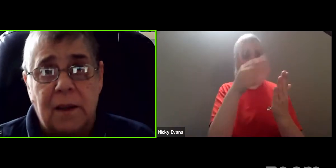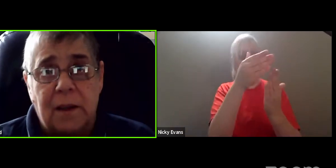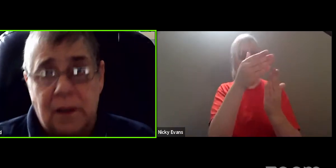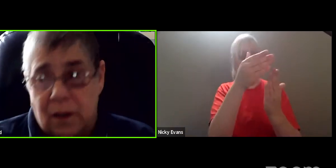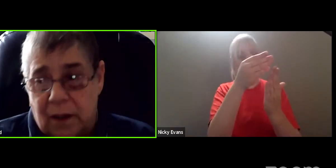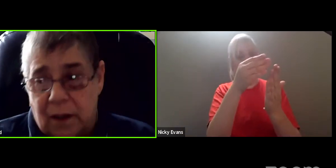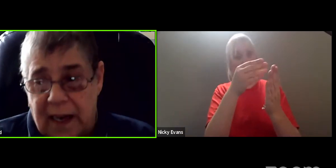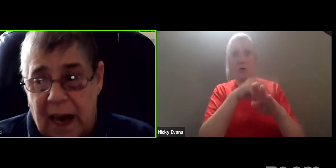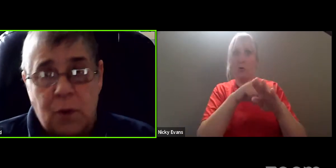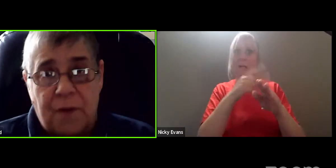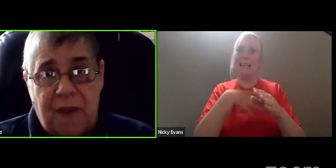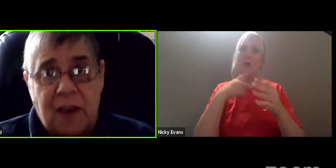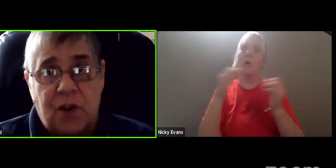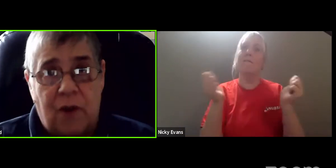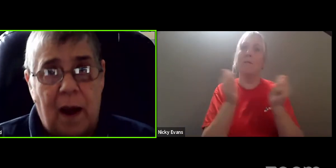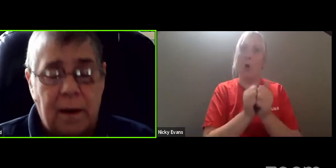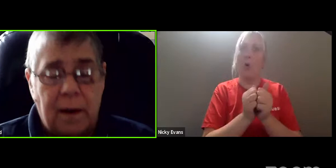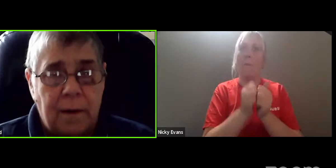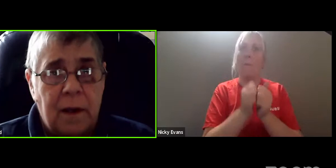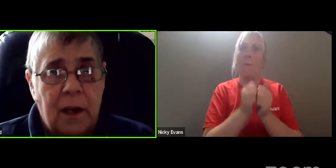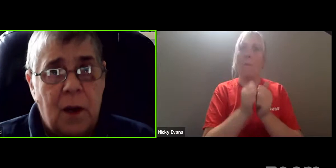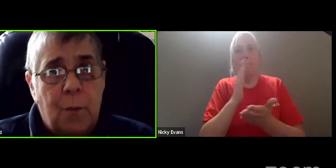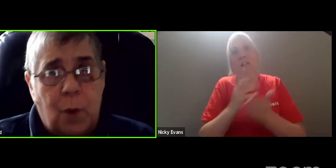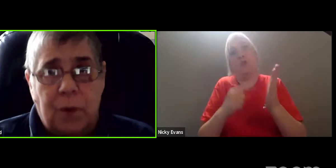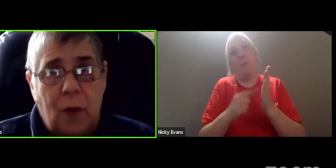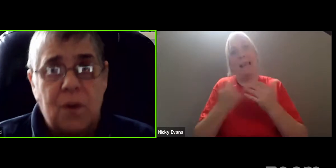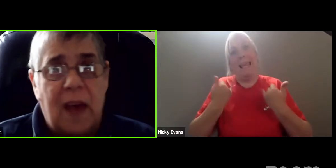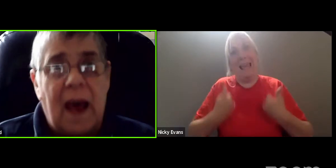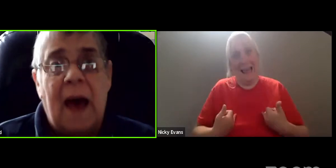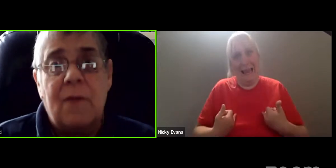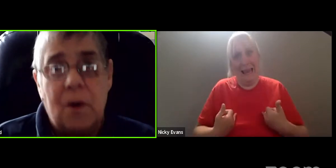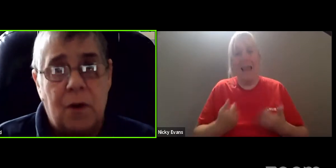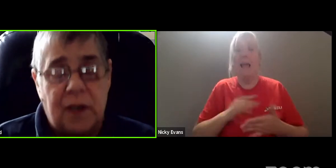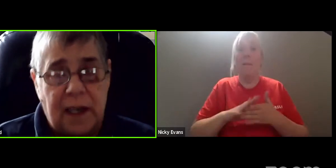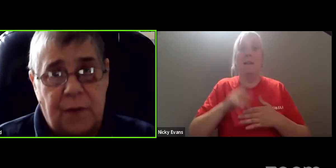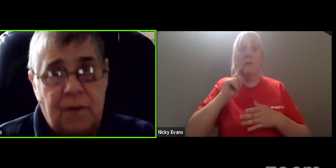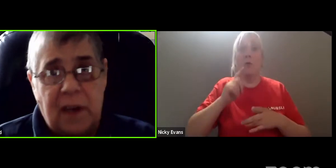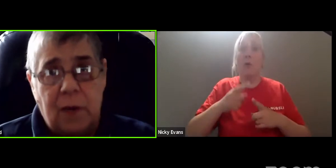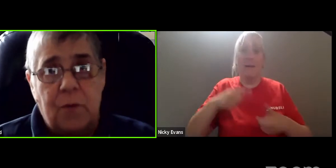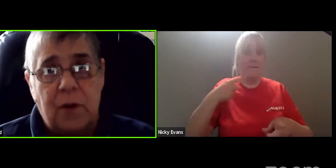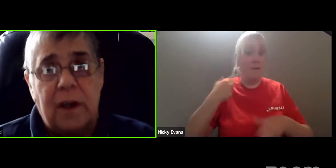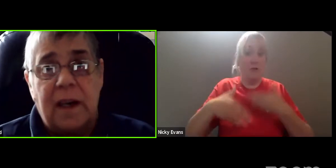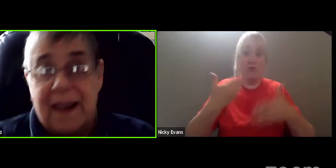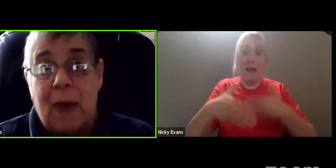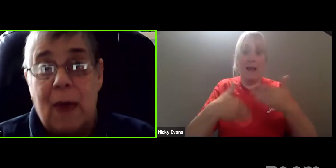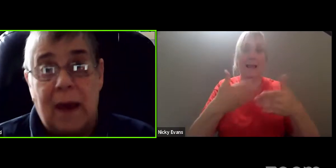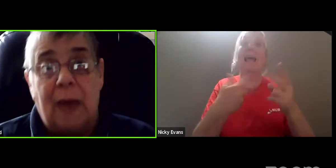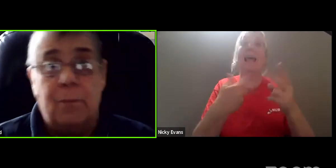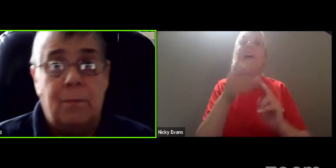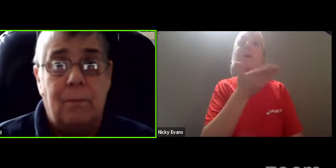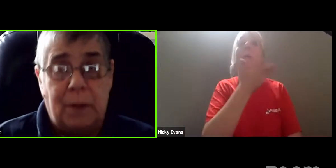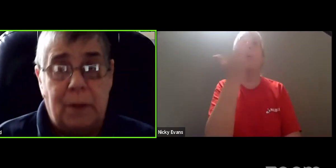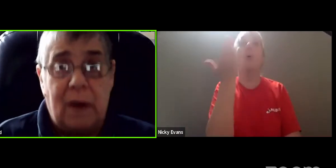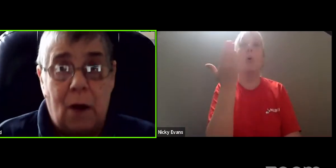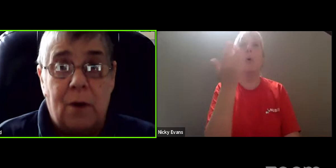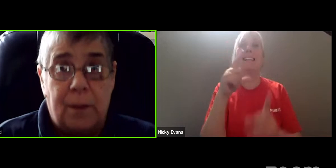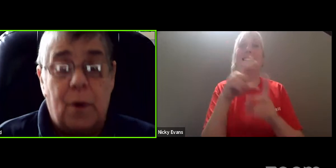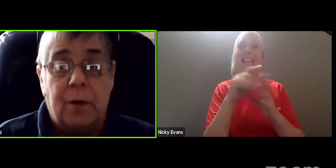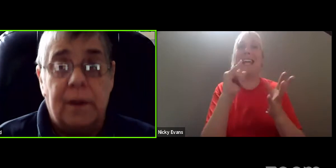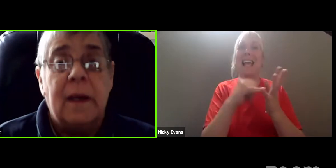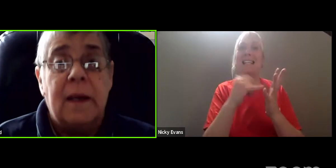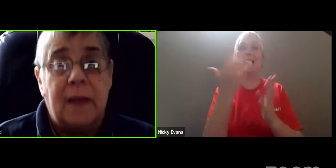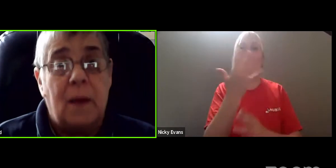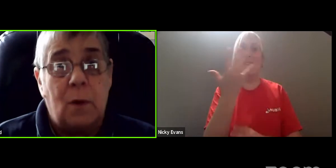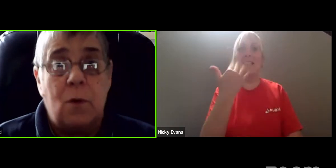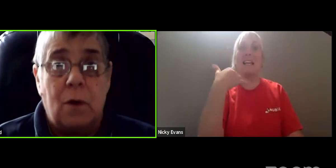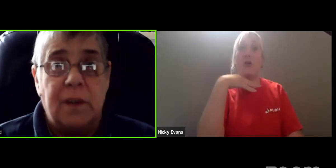That enables a fast track, but those that haven't got a DS 1500 now can be relied